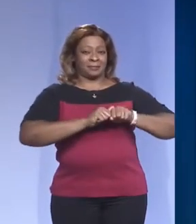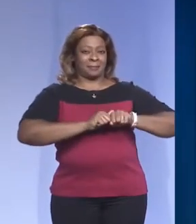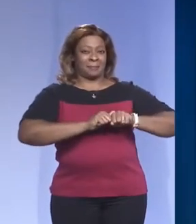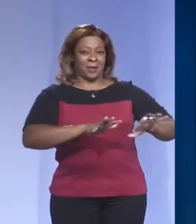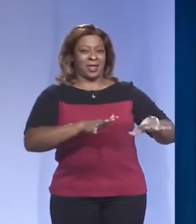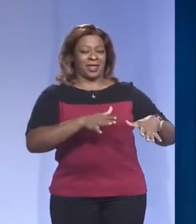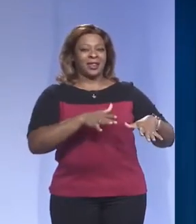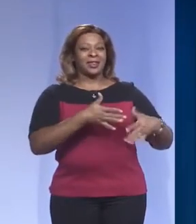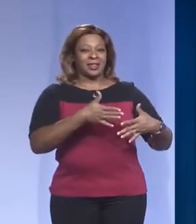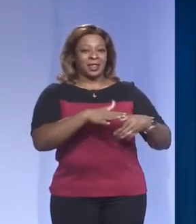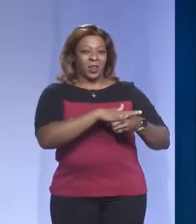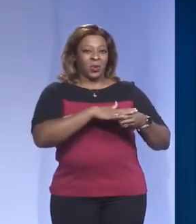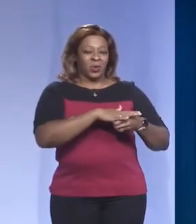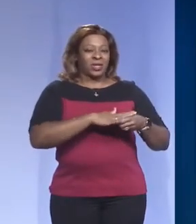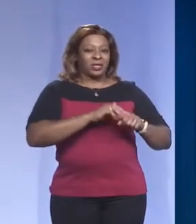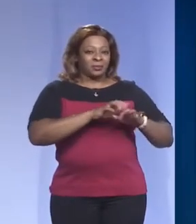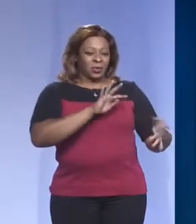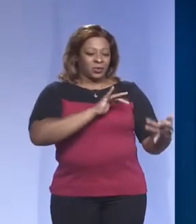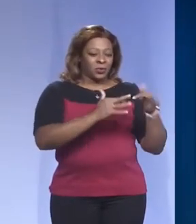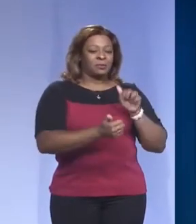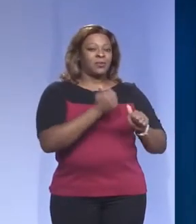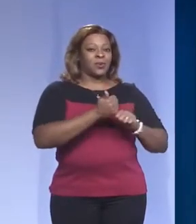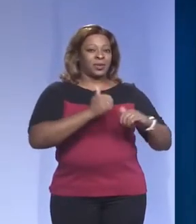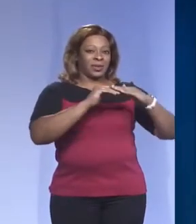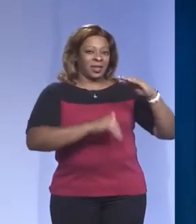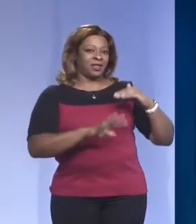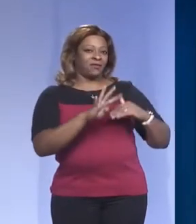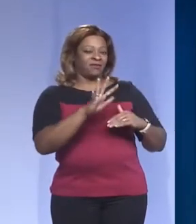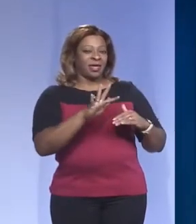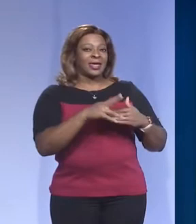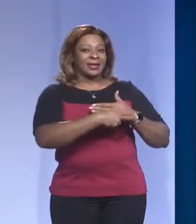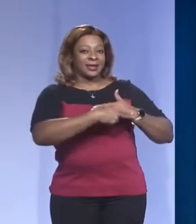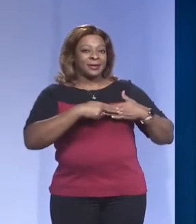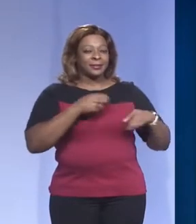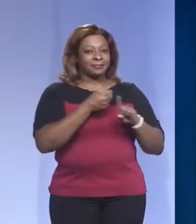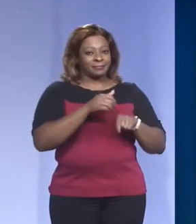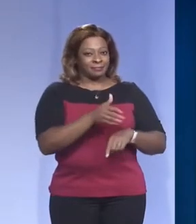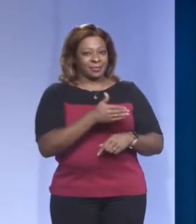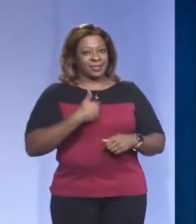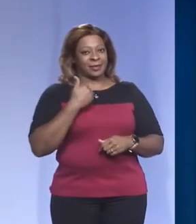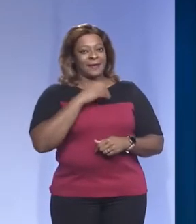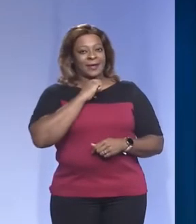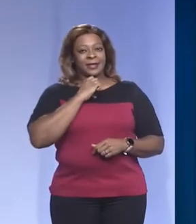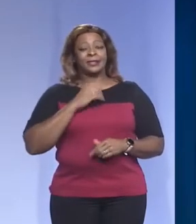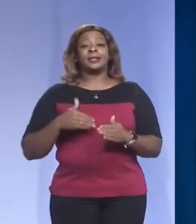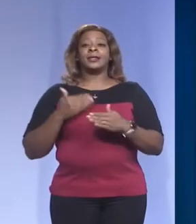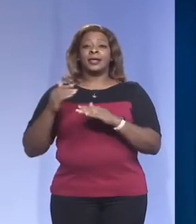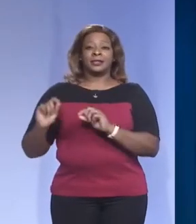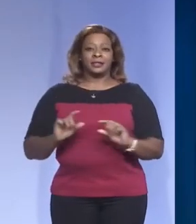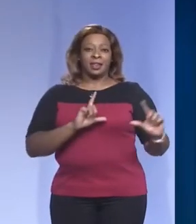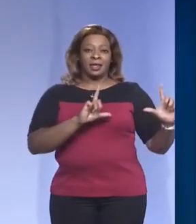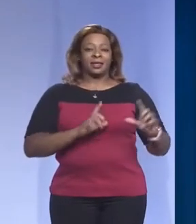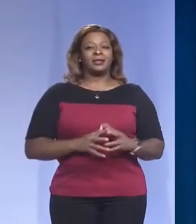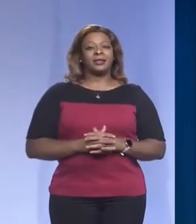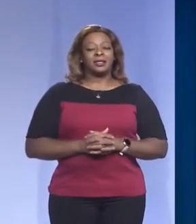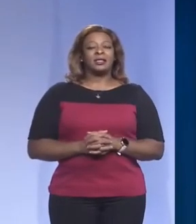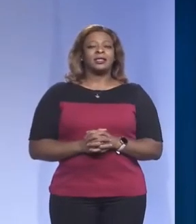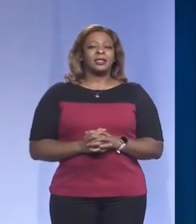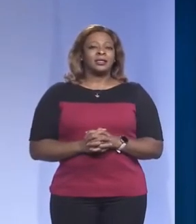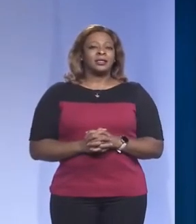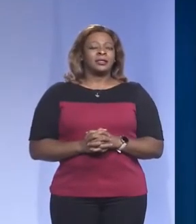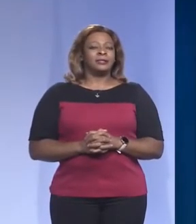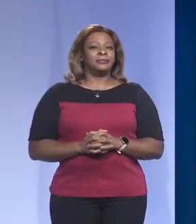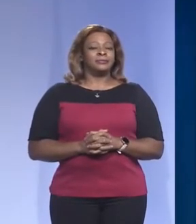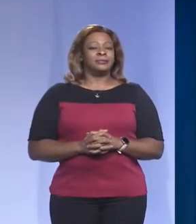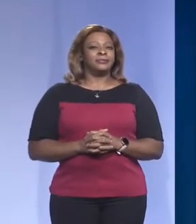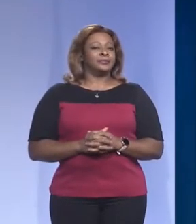terms of its transmission and in terms of the number of cases diagnosed. Next slide, please. When we look at our